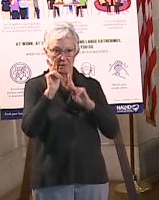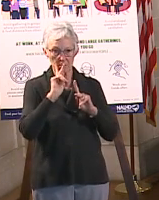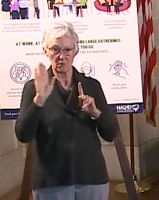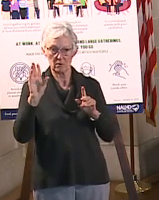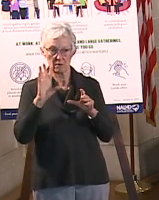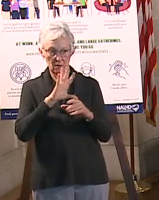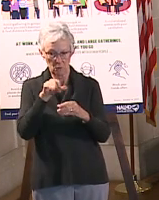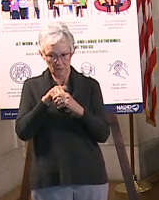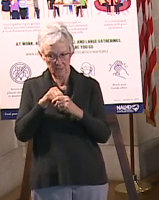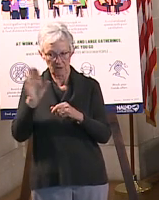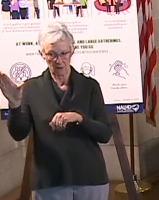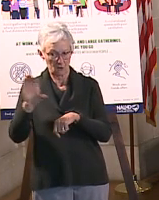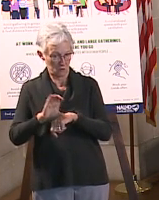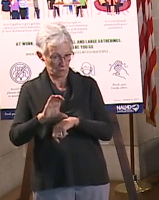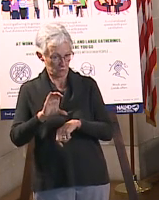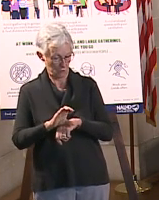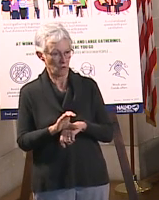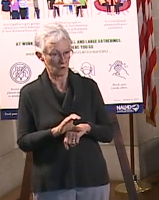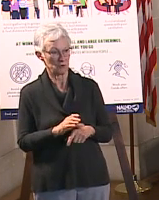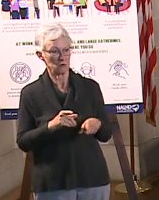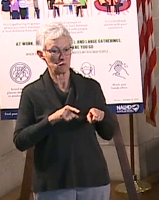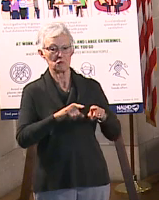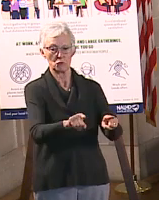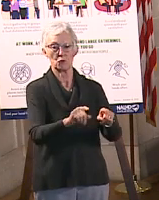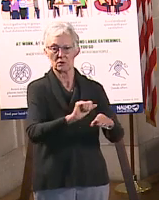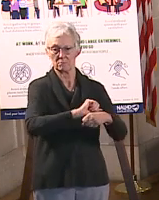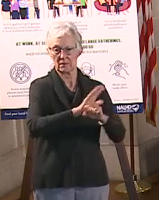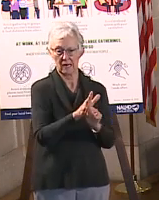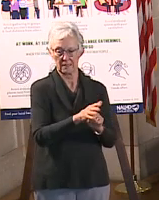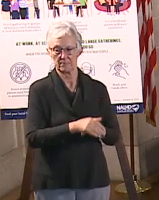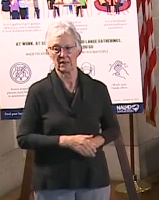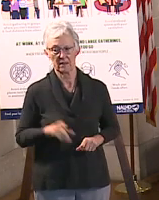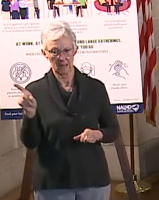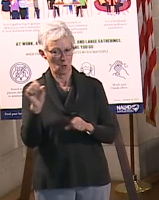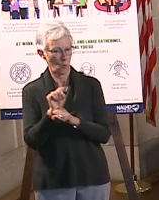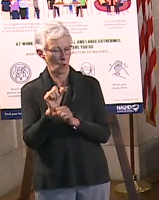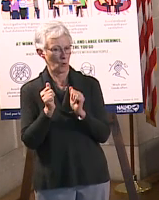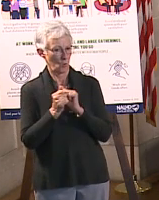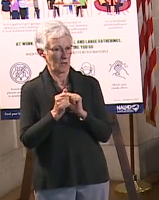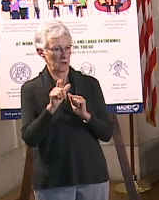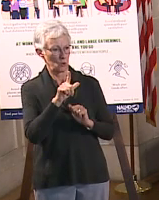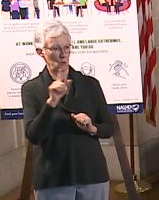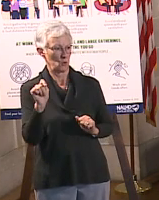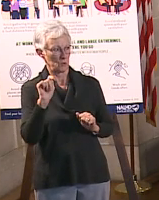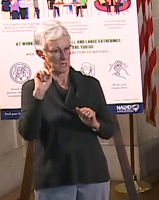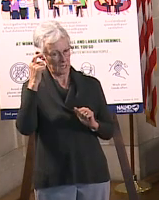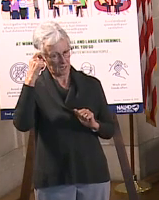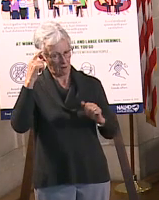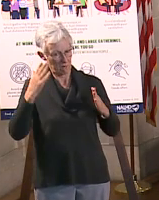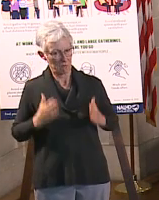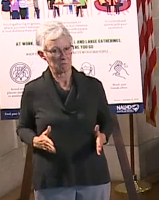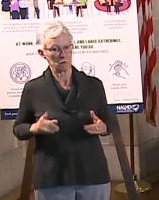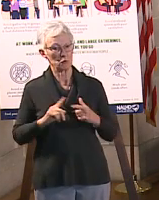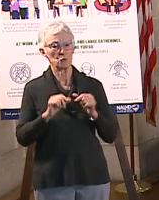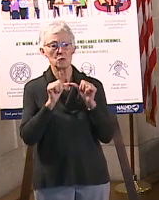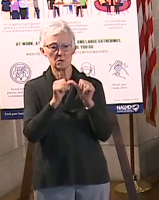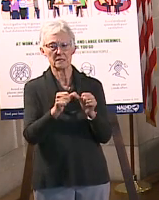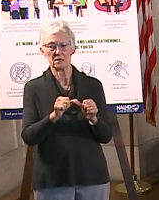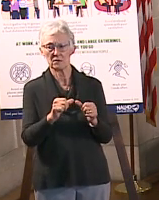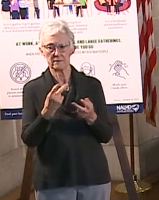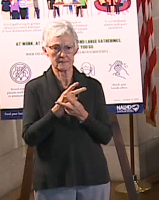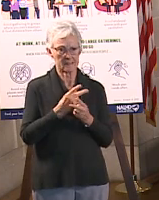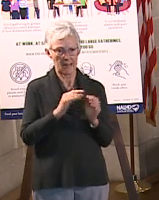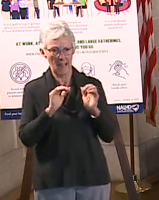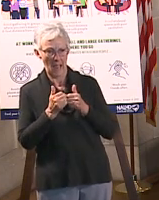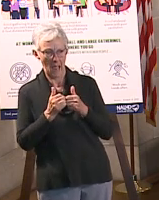I'm grateful to all of our religious organizations who have worked with Lieutenant Governor to come up with those health protocols to be able to continue to serve the community